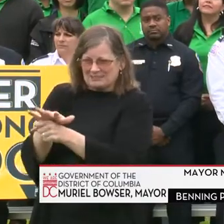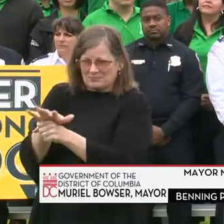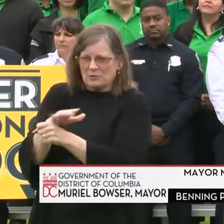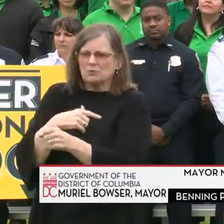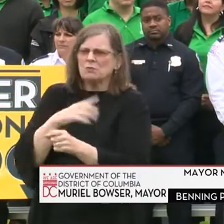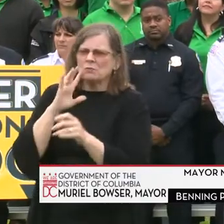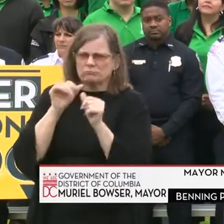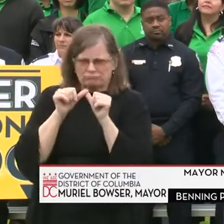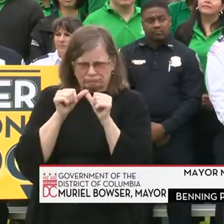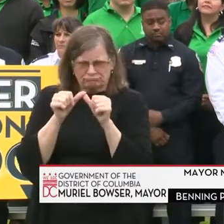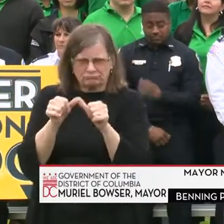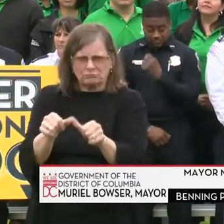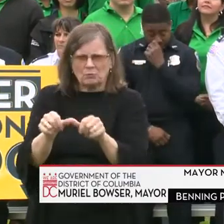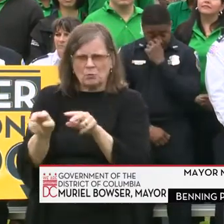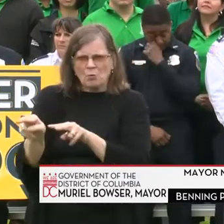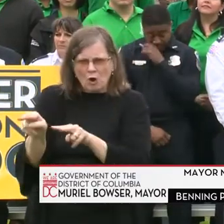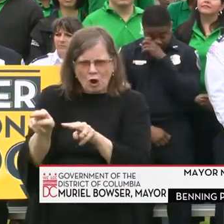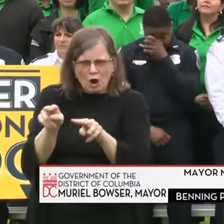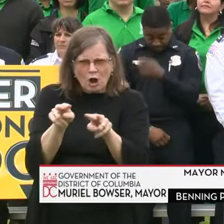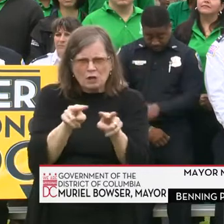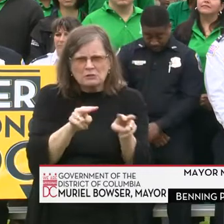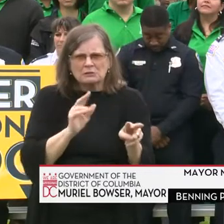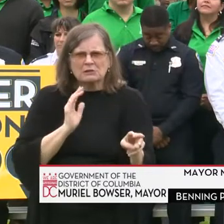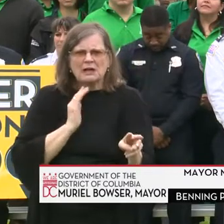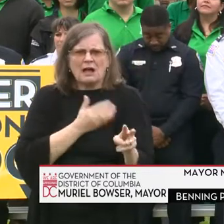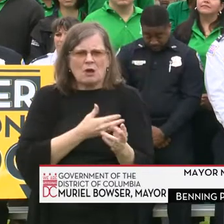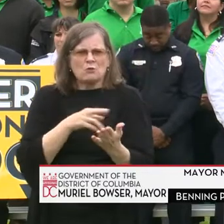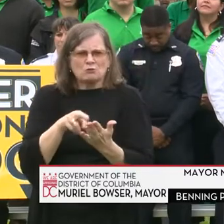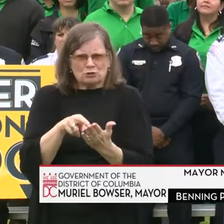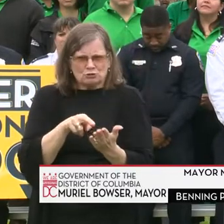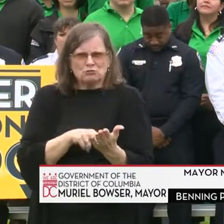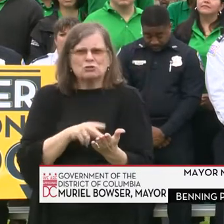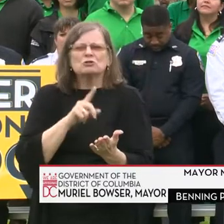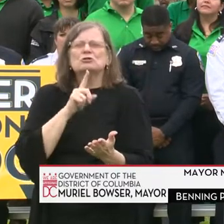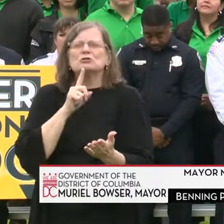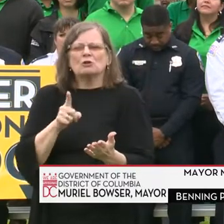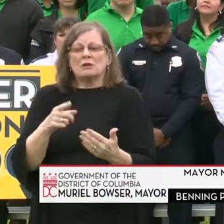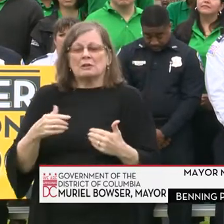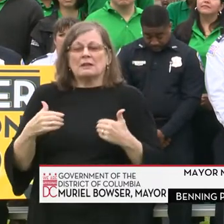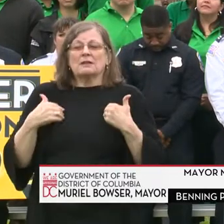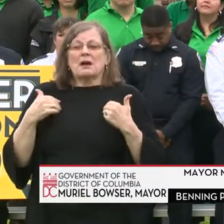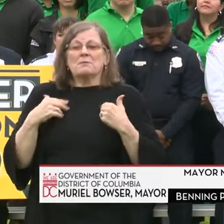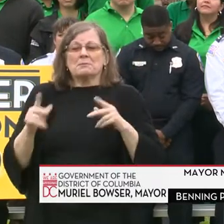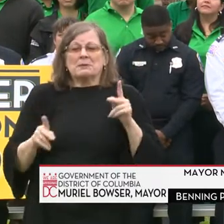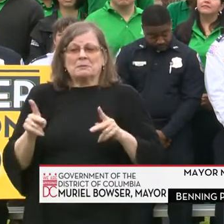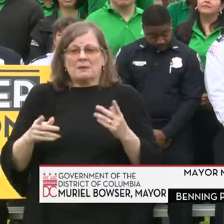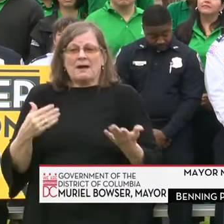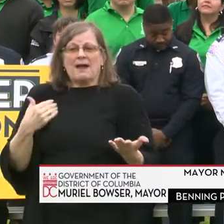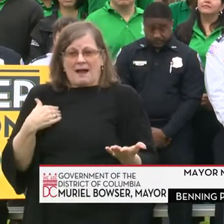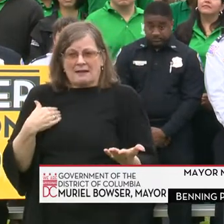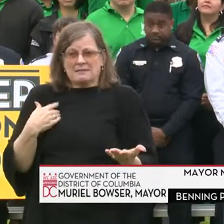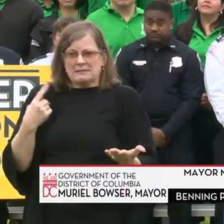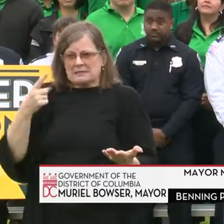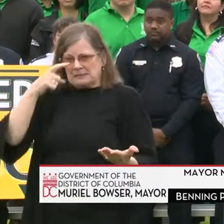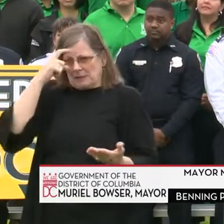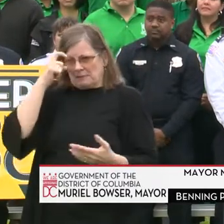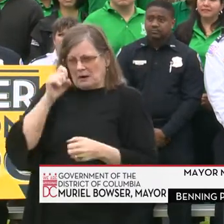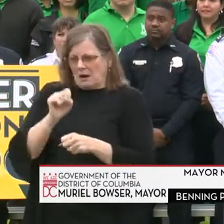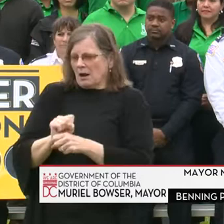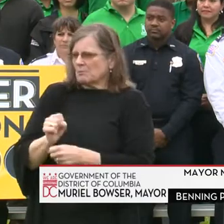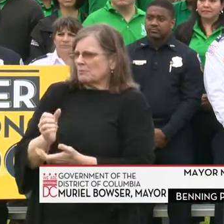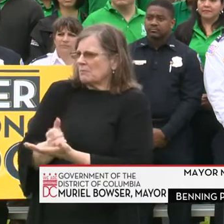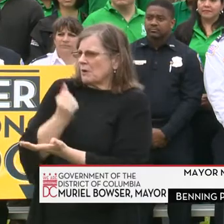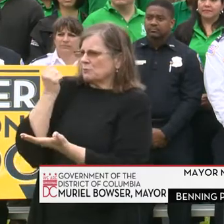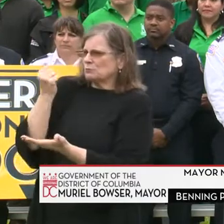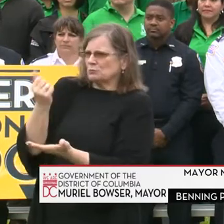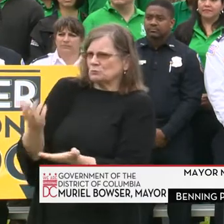our registrations in summer camp to make sure that young people and families have summer opportunities. I have a question